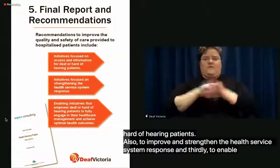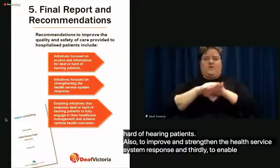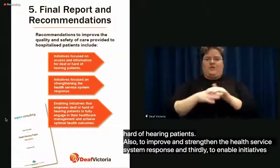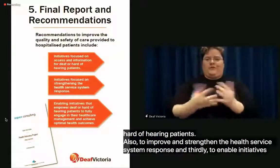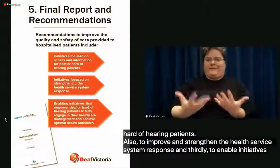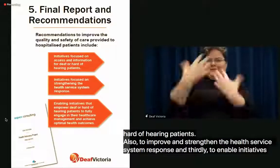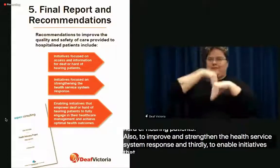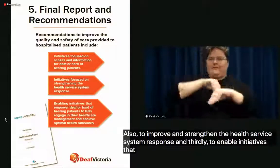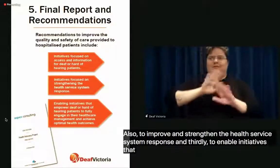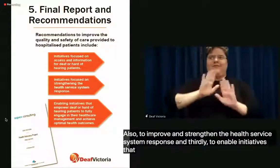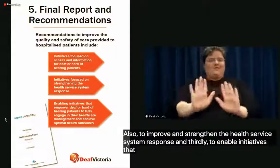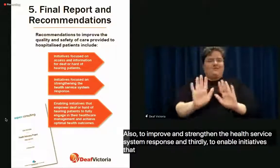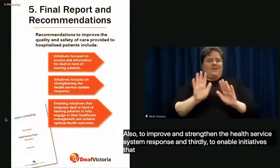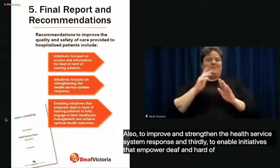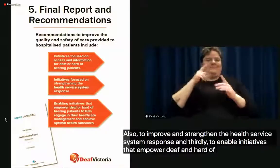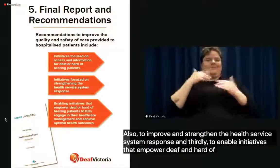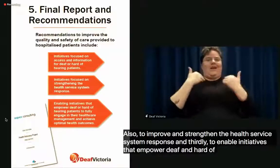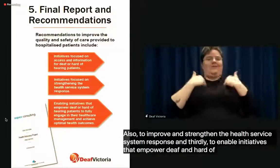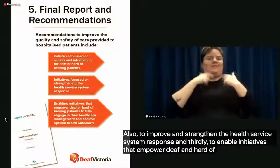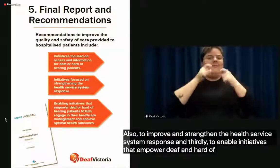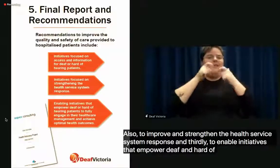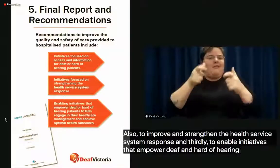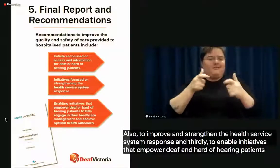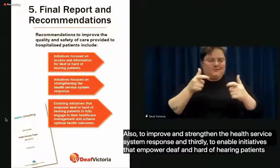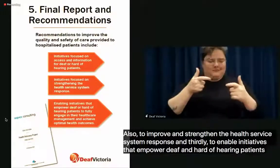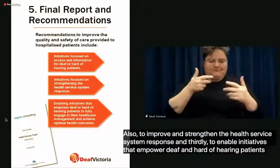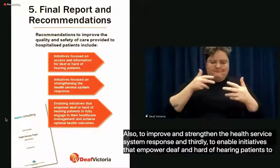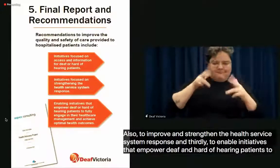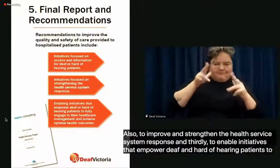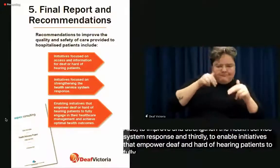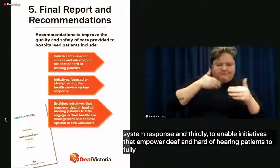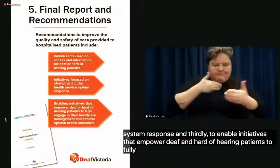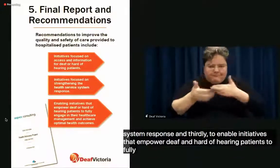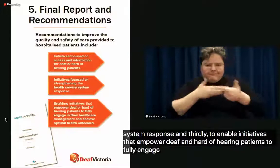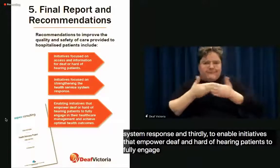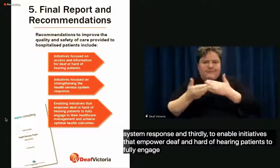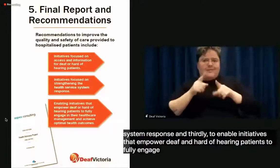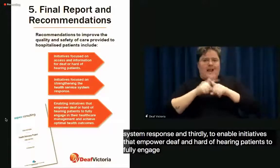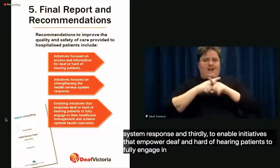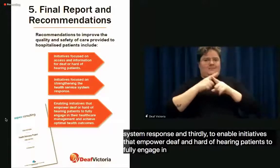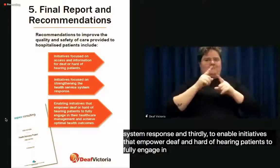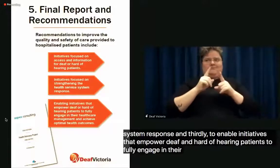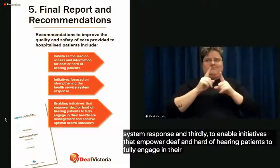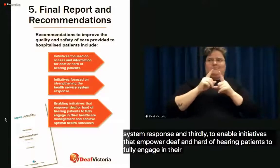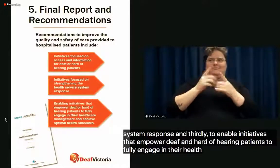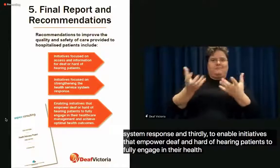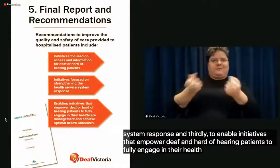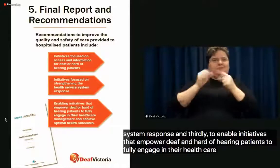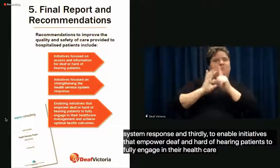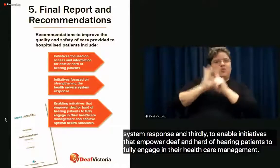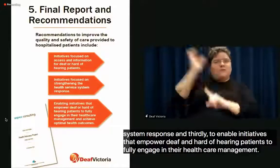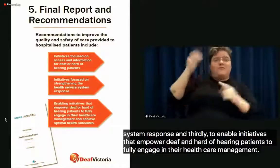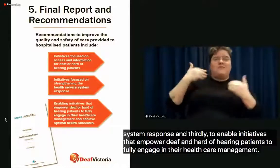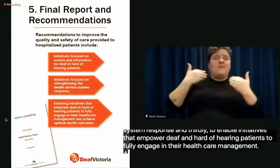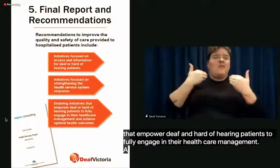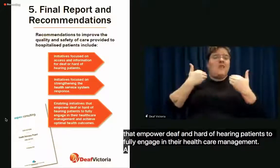fully engage in their healthcare management and achieve optimal health